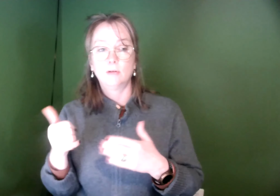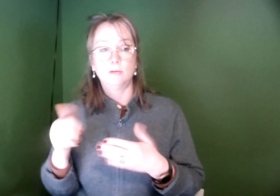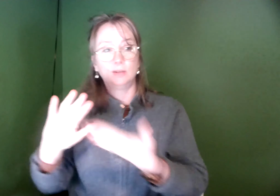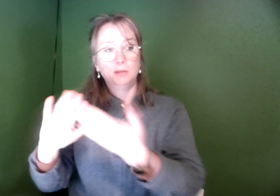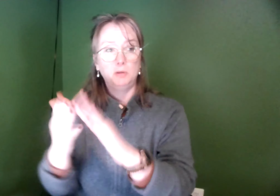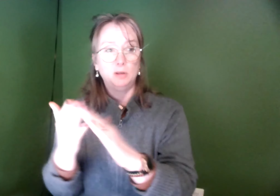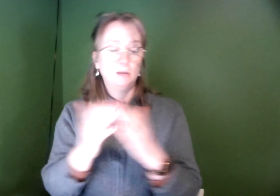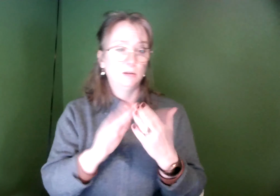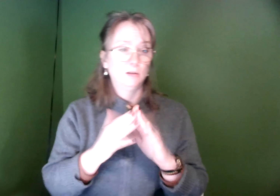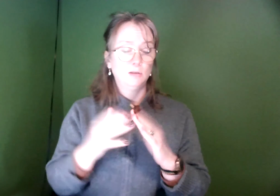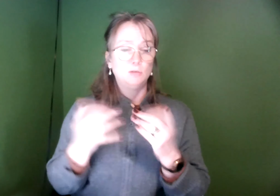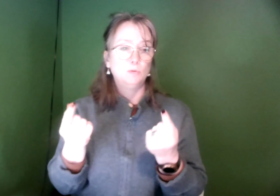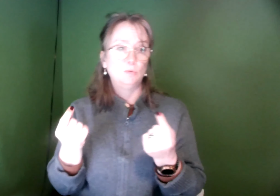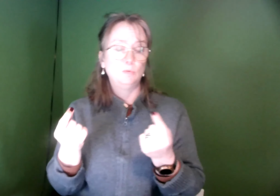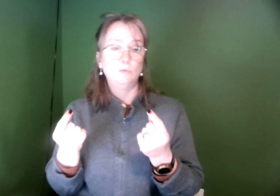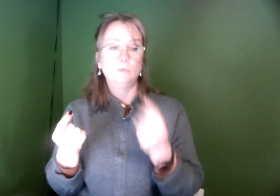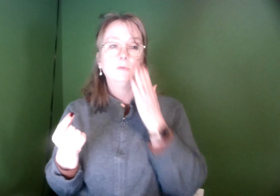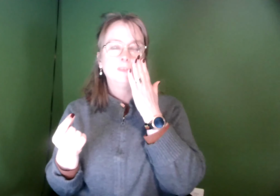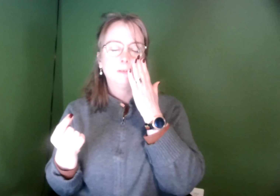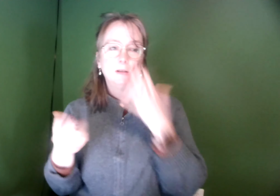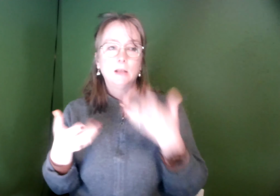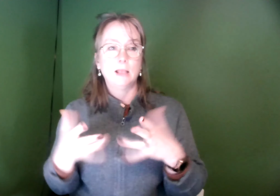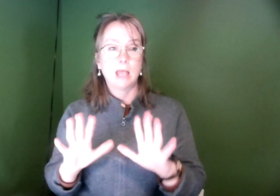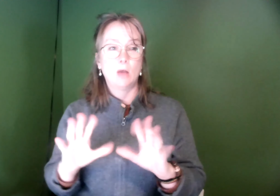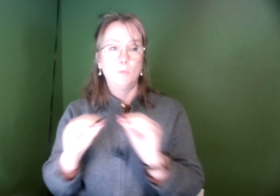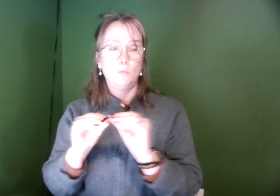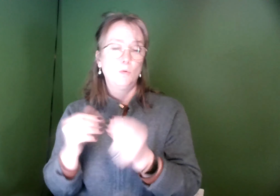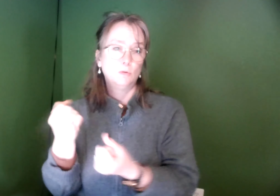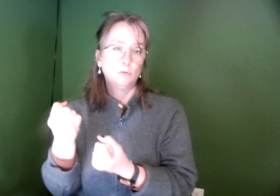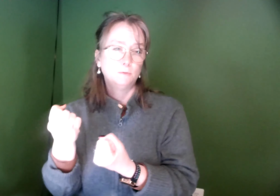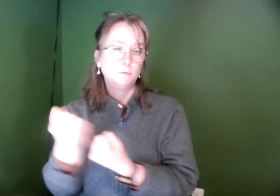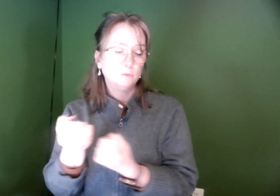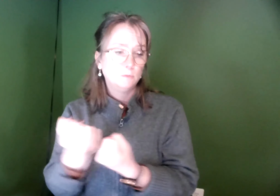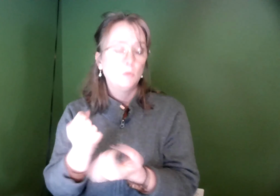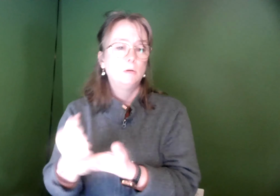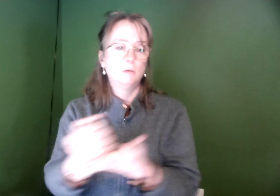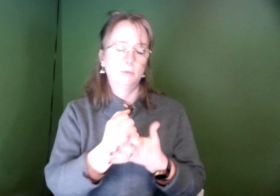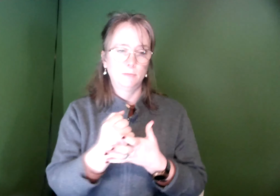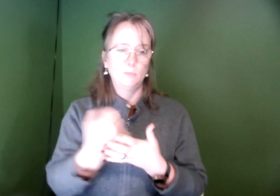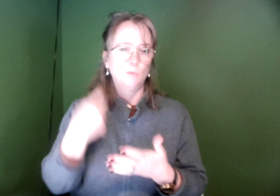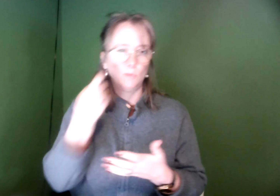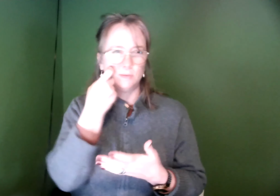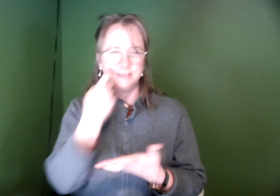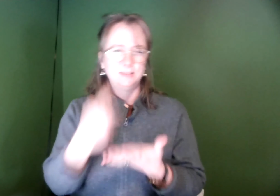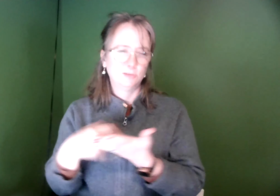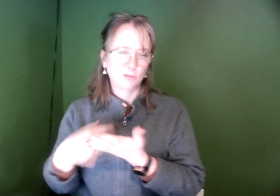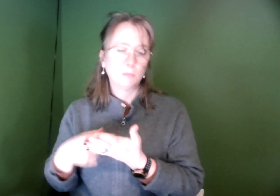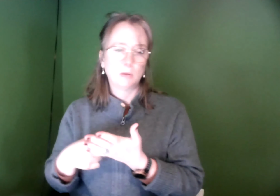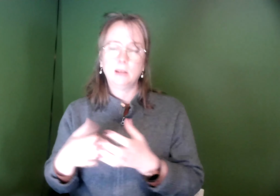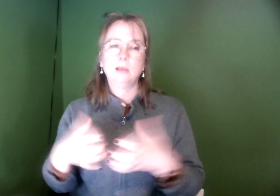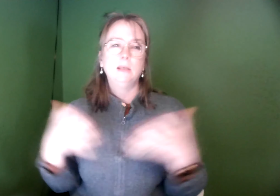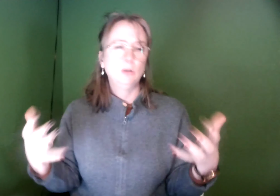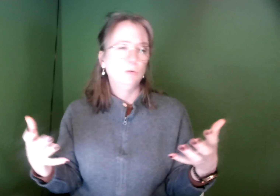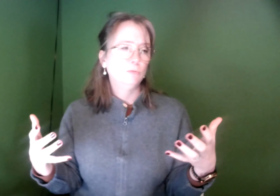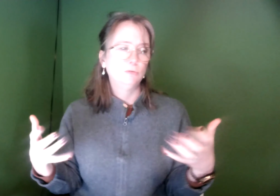of couple those two and provide additional supports. And I think much like what we've talked about, there's just a huge gap in where people